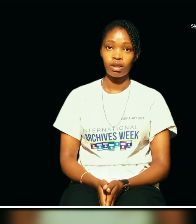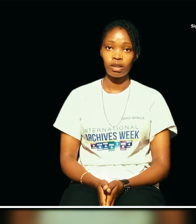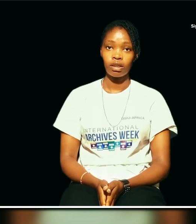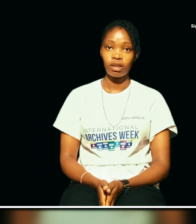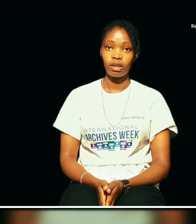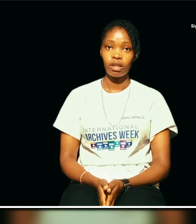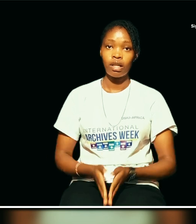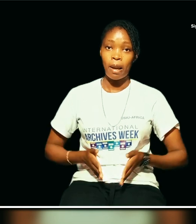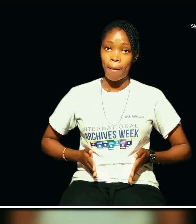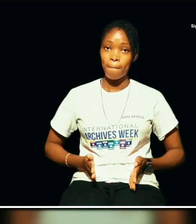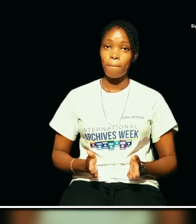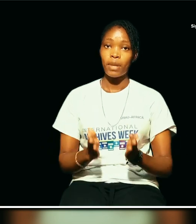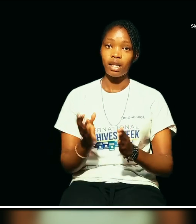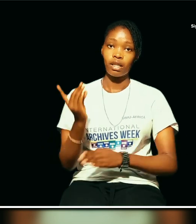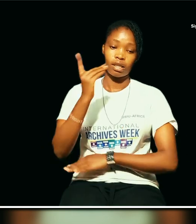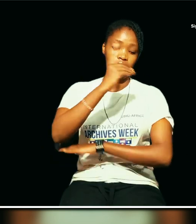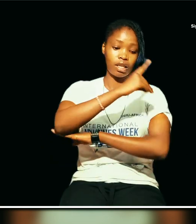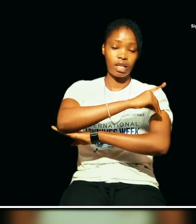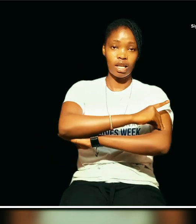birthday,